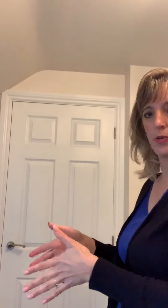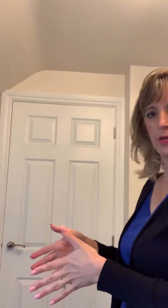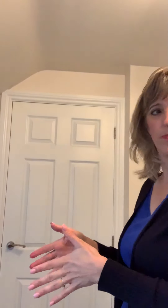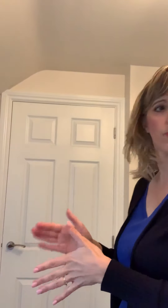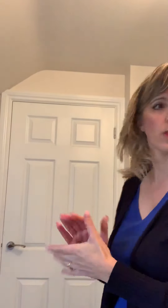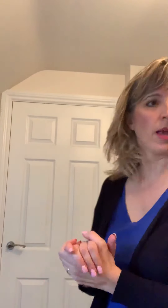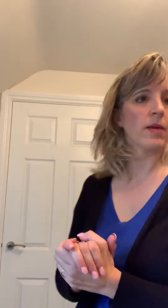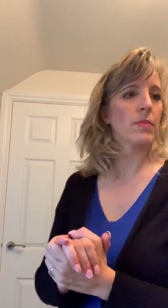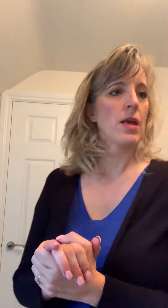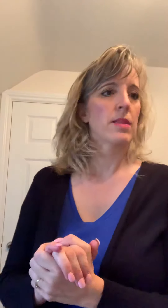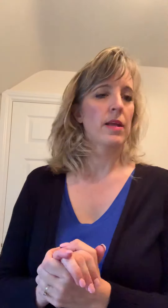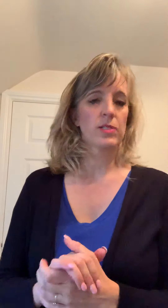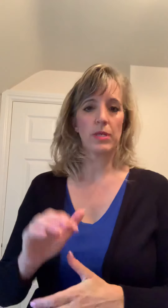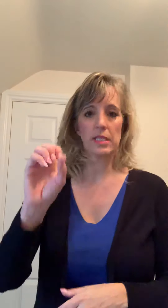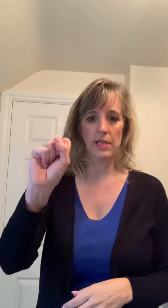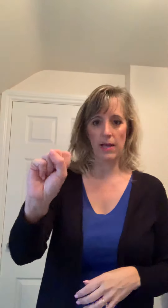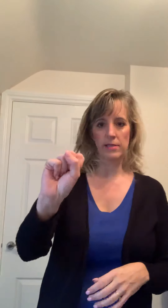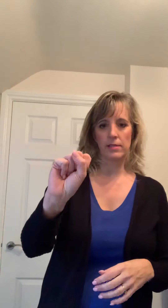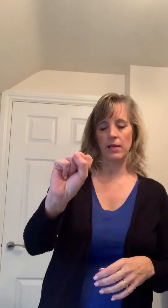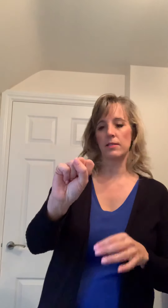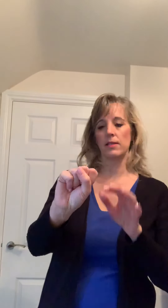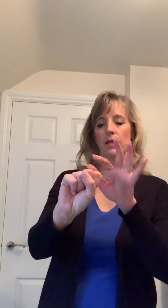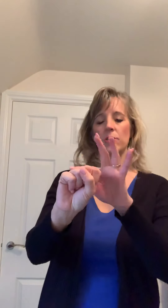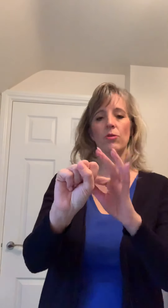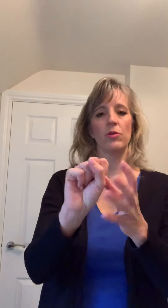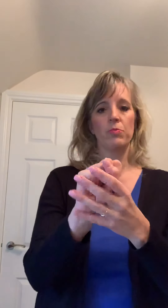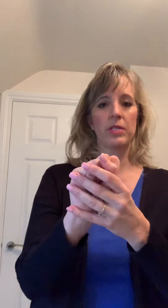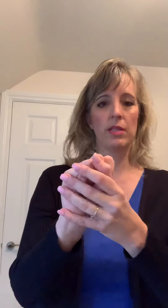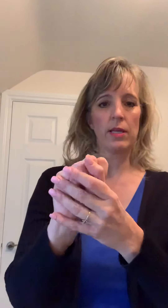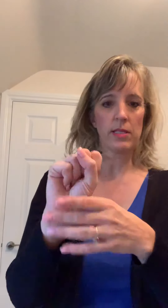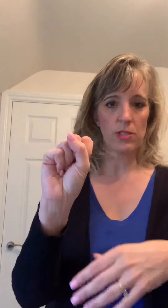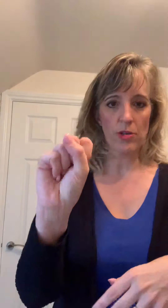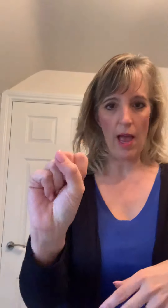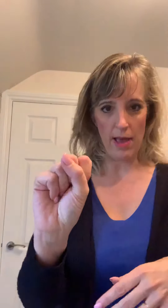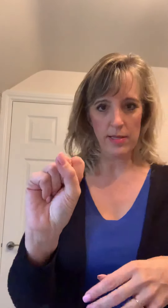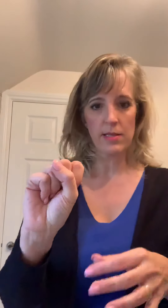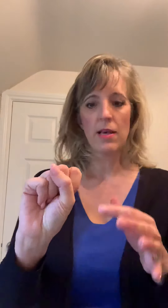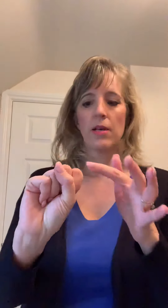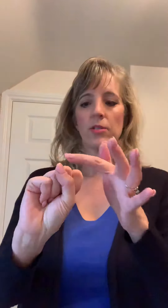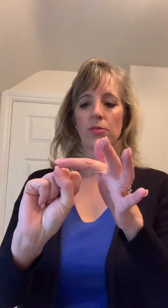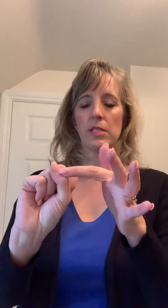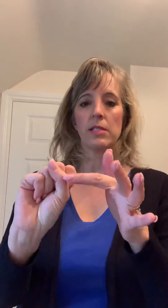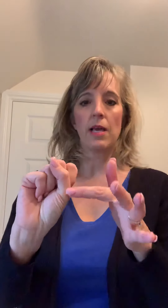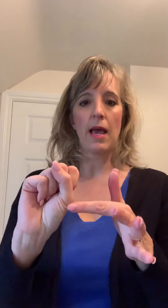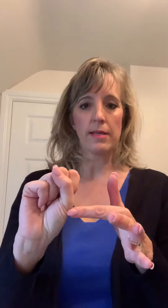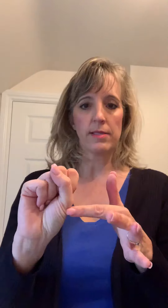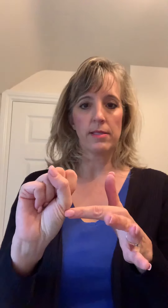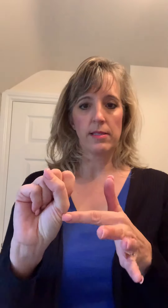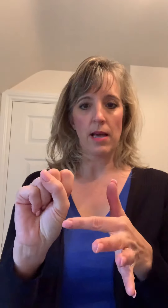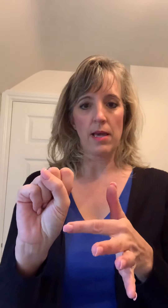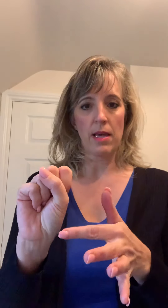interpreter. Okay, the next one is yes. Yes, like, so you pretend like this is your head. So this is the S